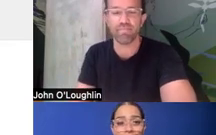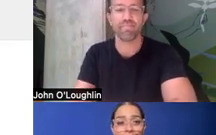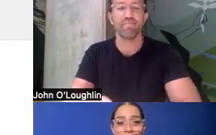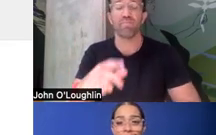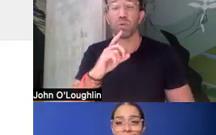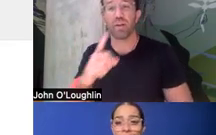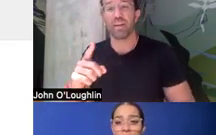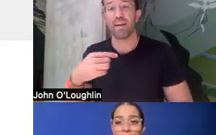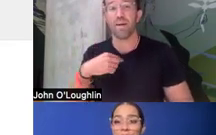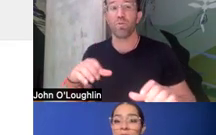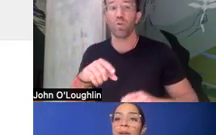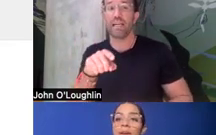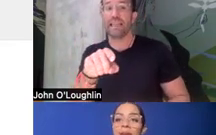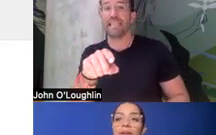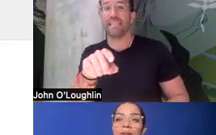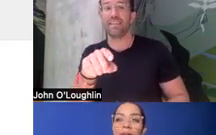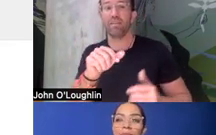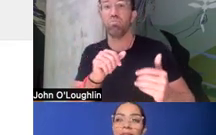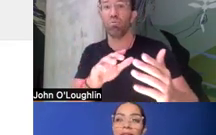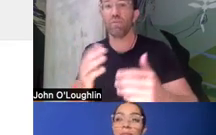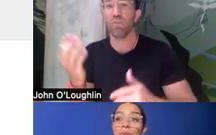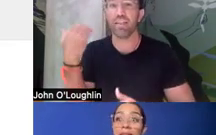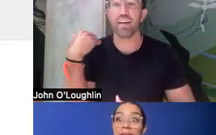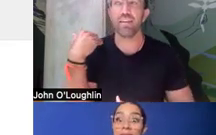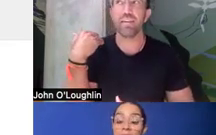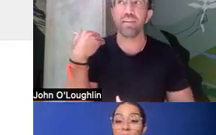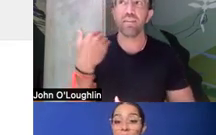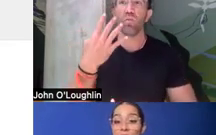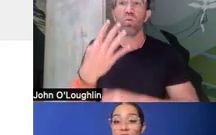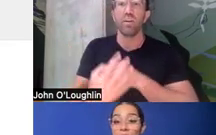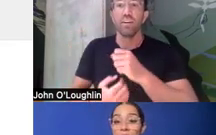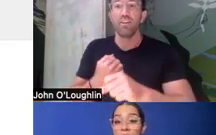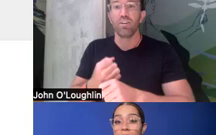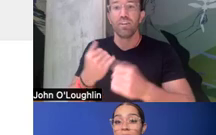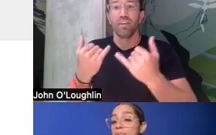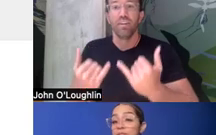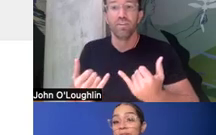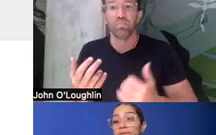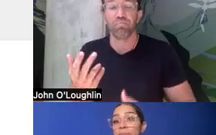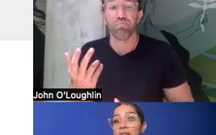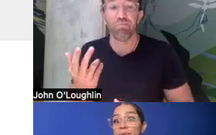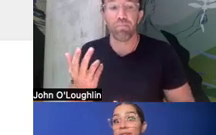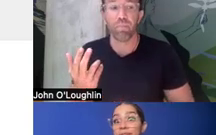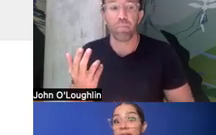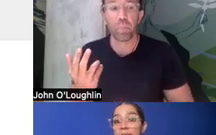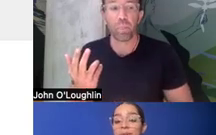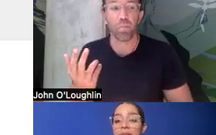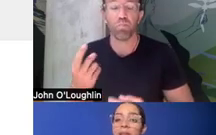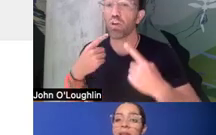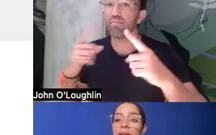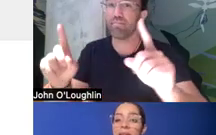this. So really, I'm doing this approach. I've been doing it for the past 4 years